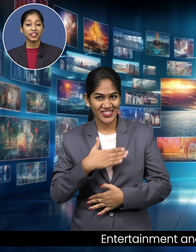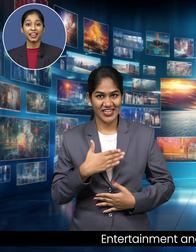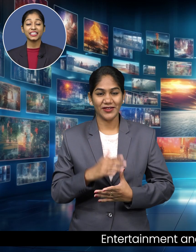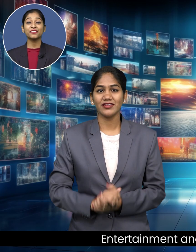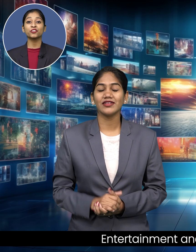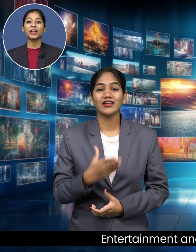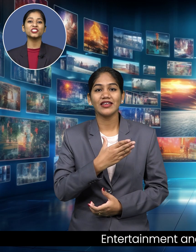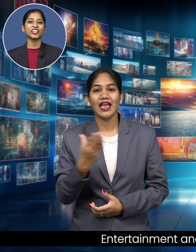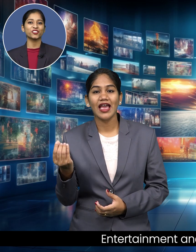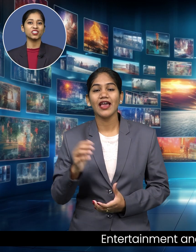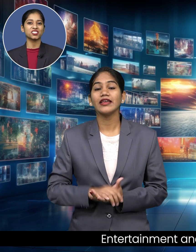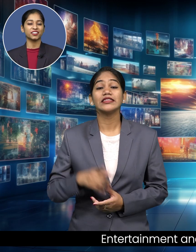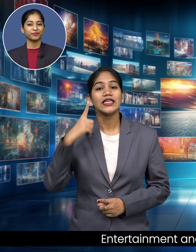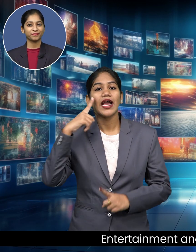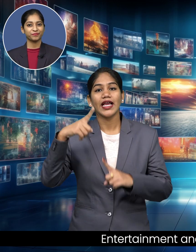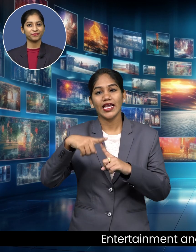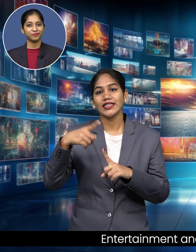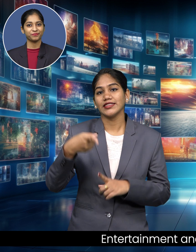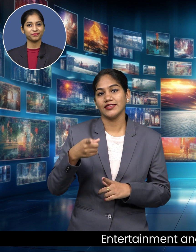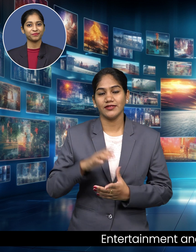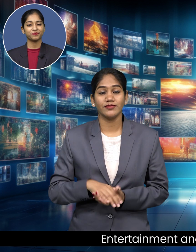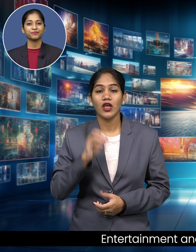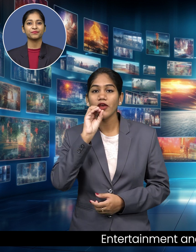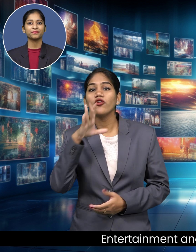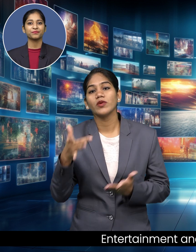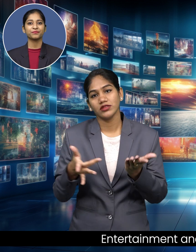Entertainment and information technology.